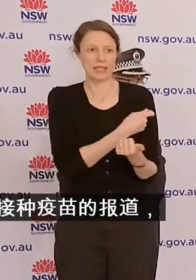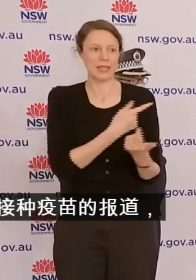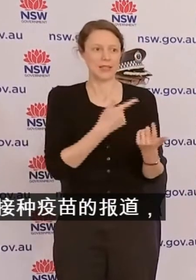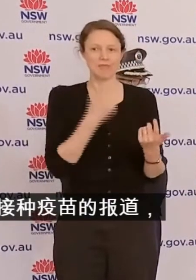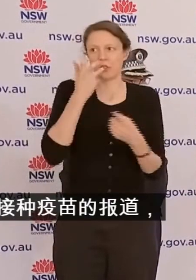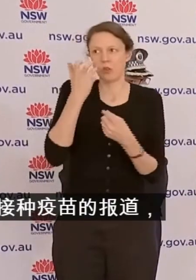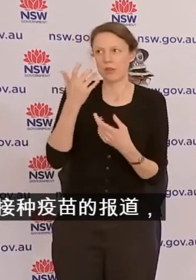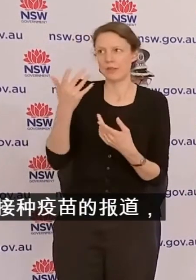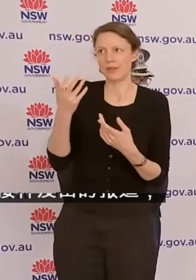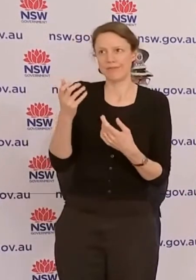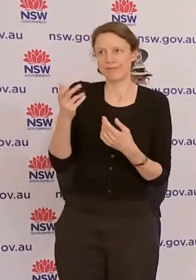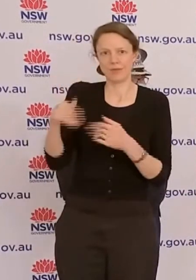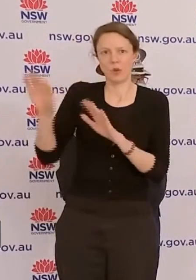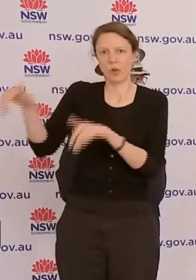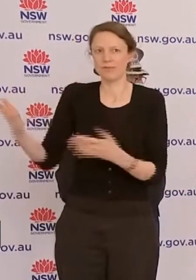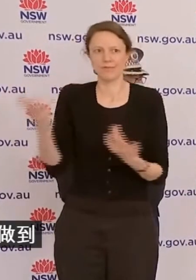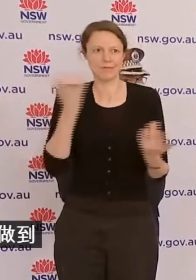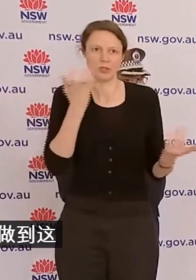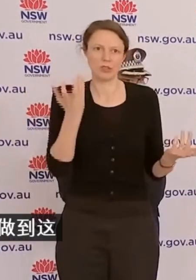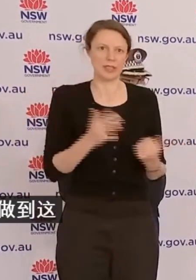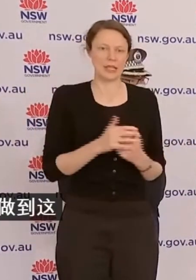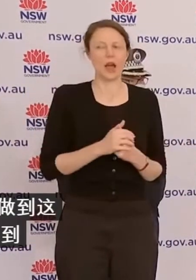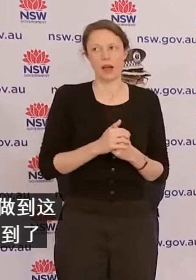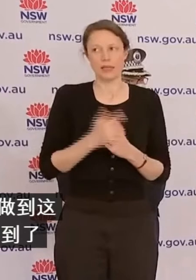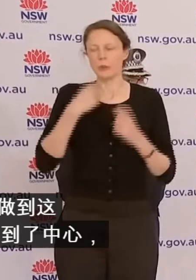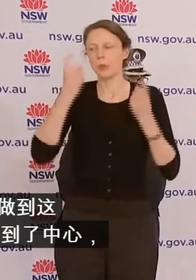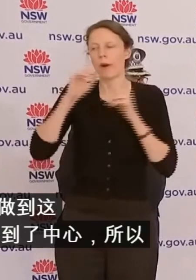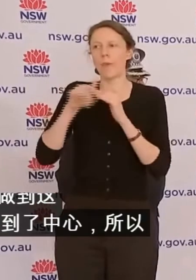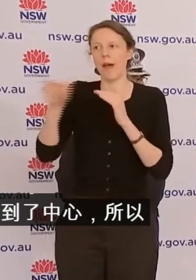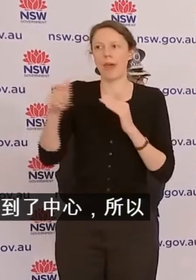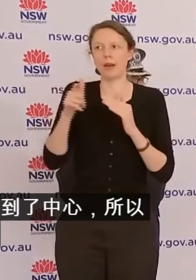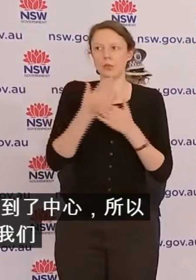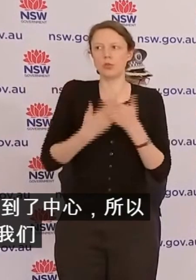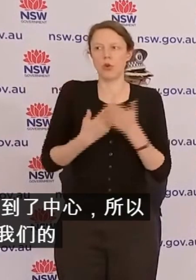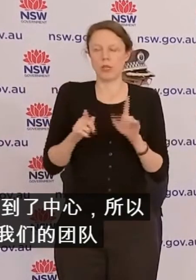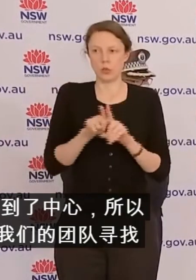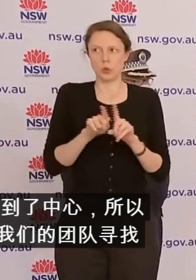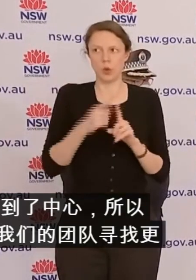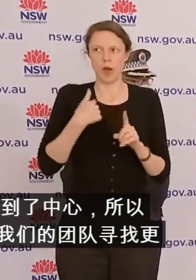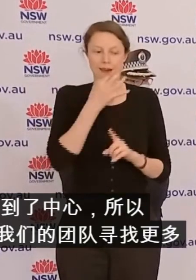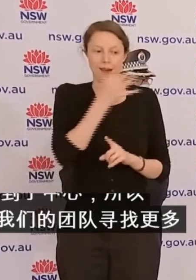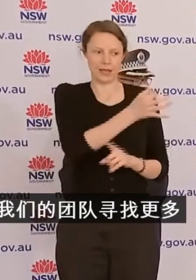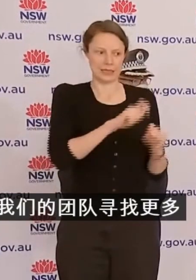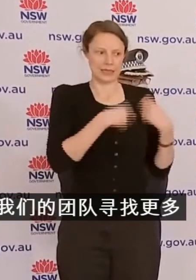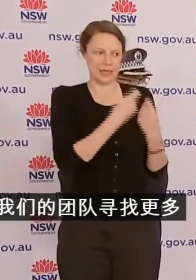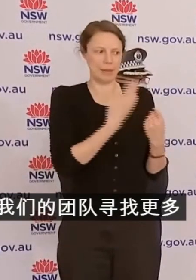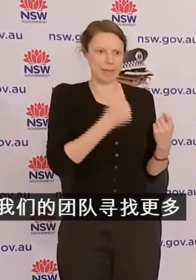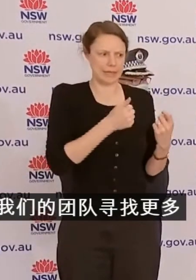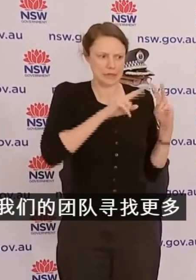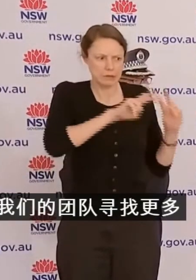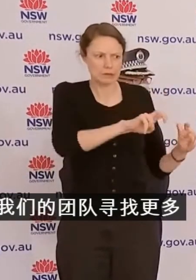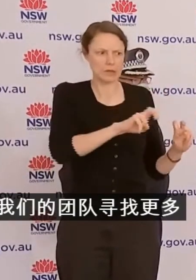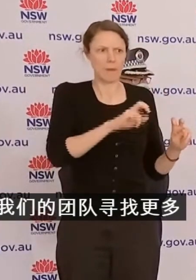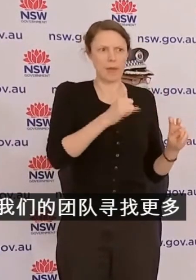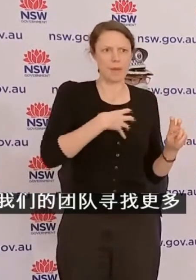yet they weren't able to achieve that when they turned up to the centres. So I've asked our team to look at more opportunities for